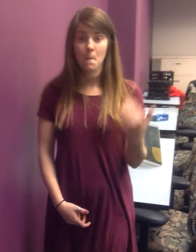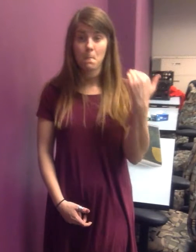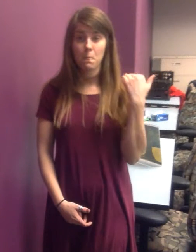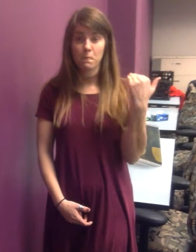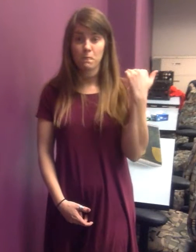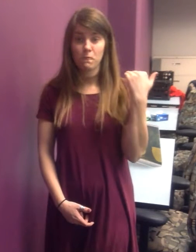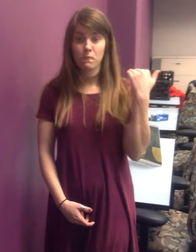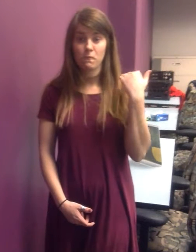ExxonMobil.